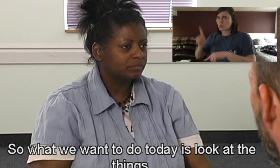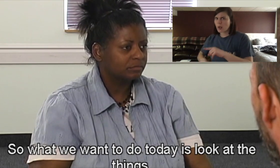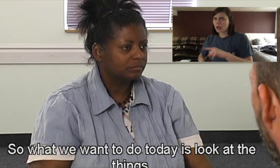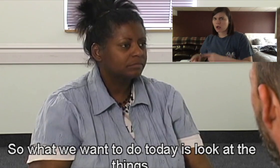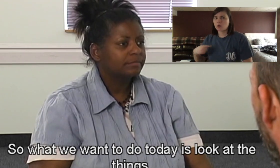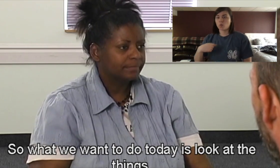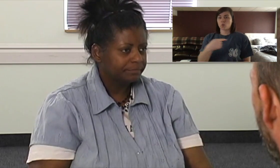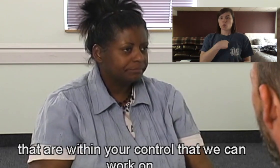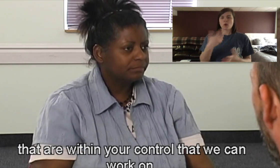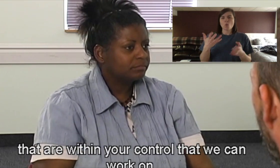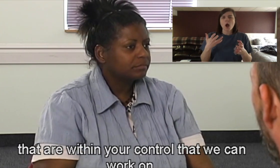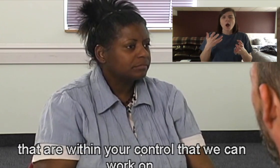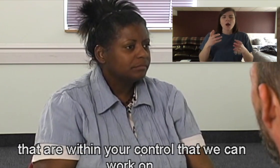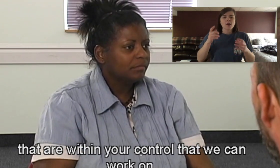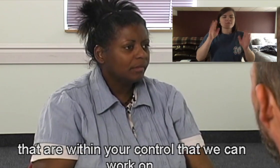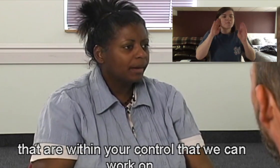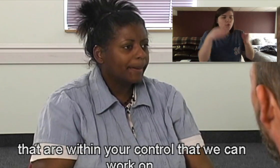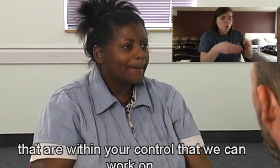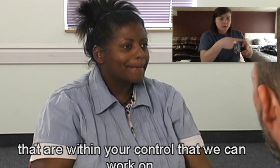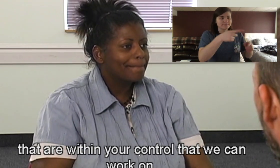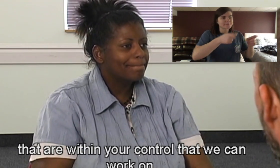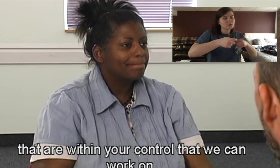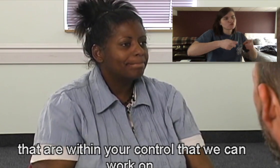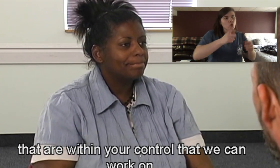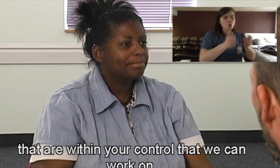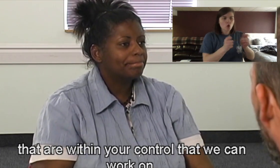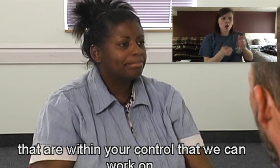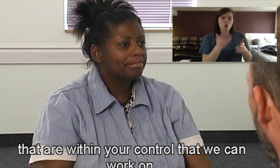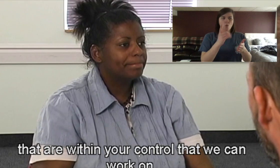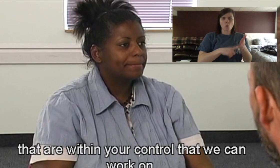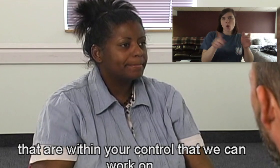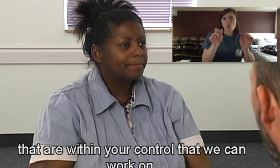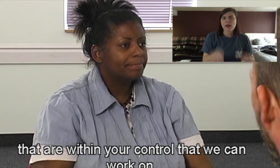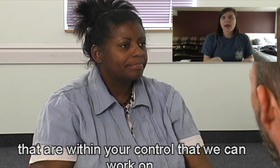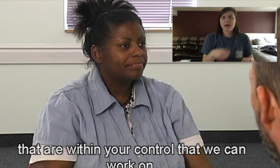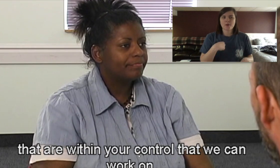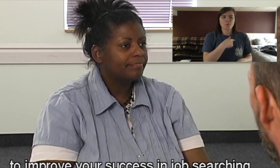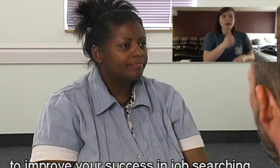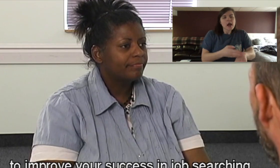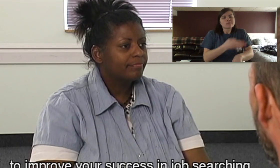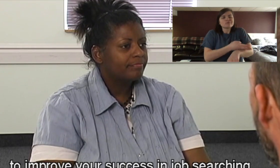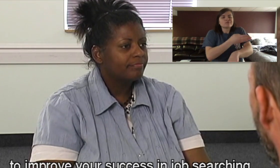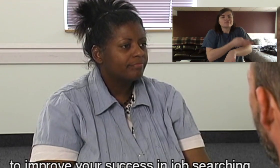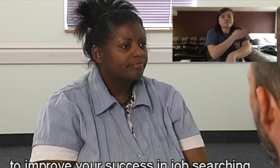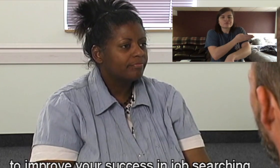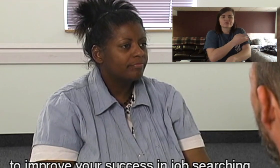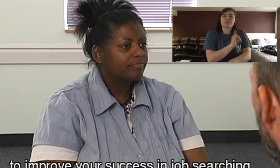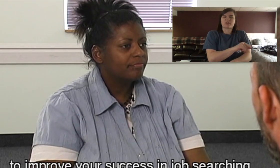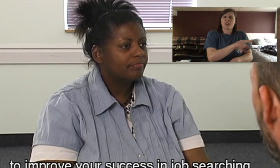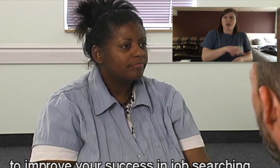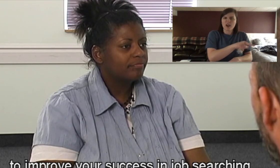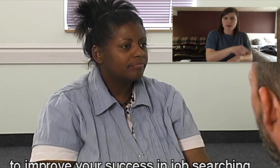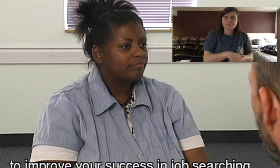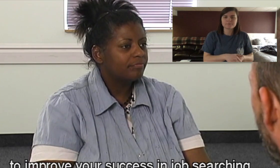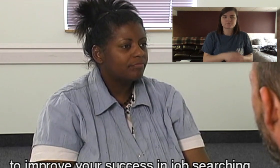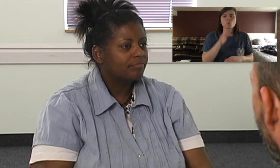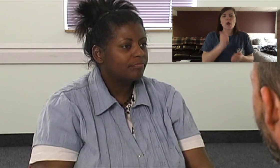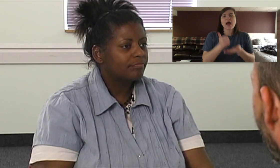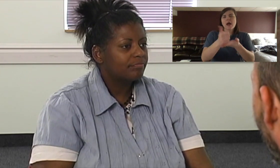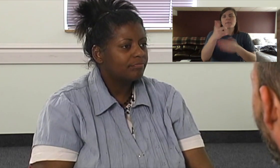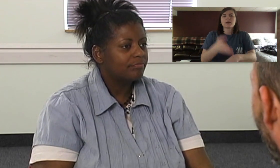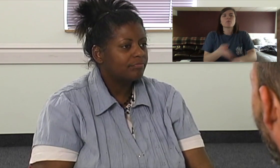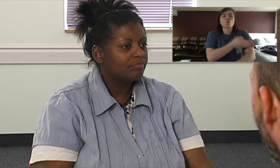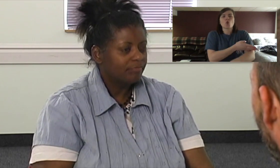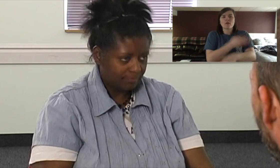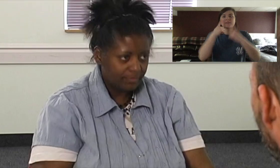what we want to do today is look at the things that are within your control that we can work on to improve your success when you're